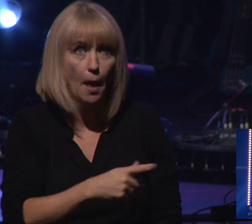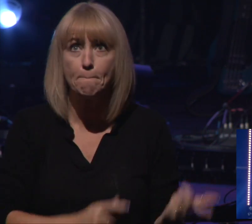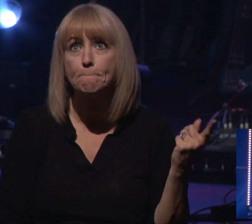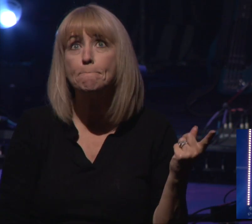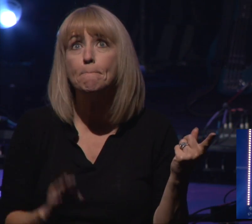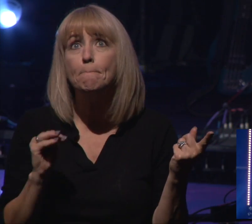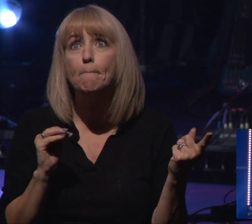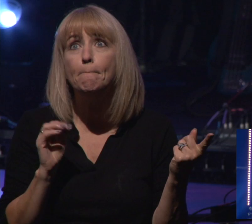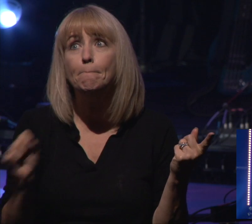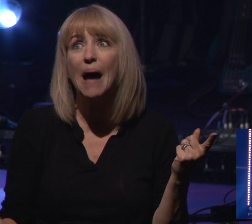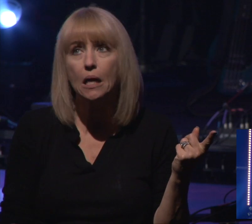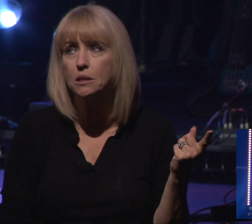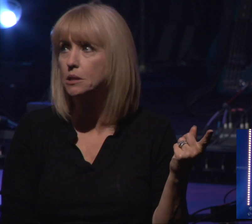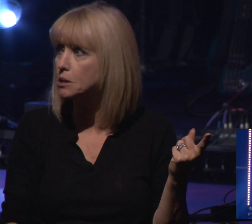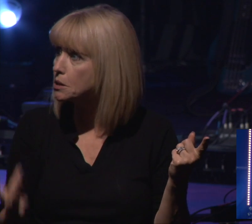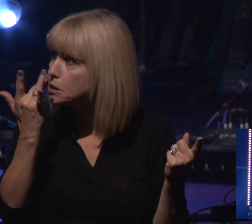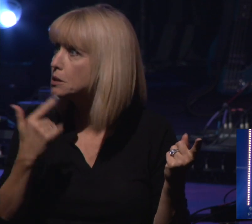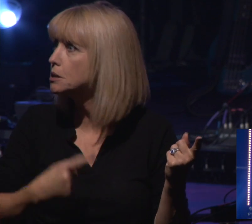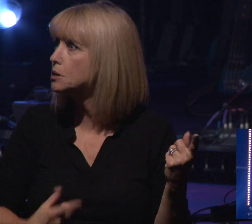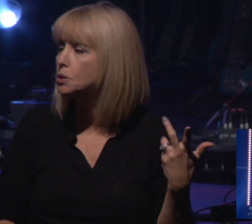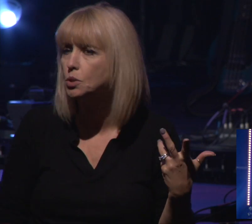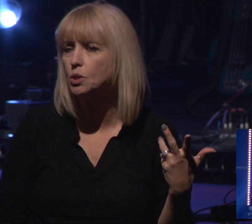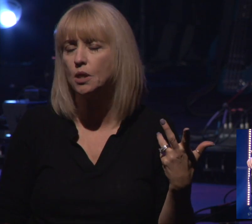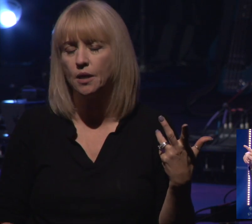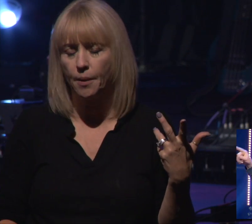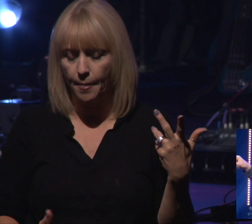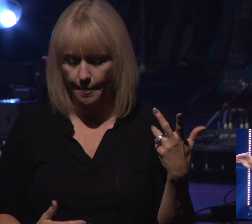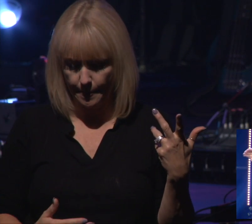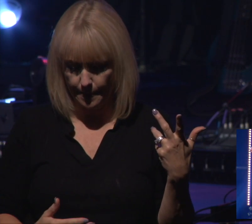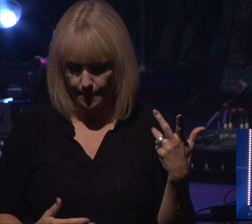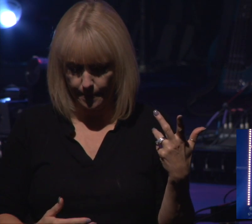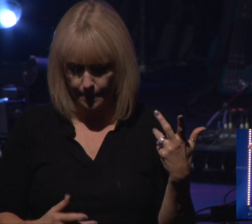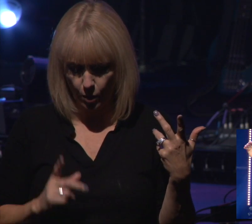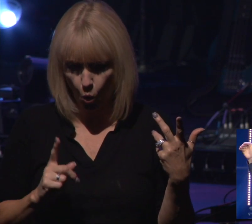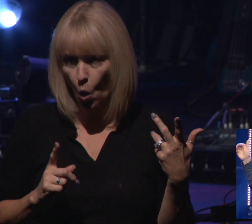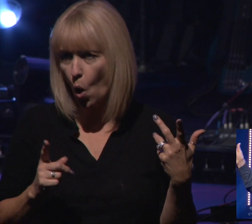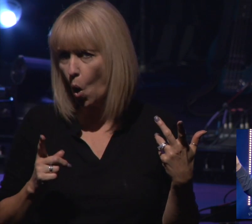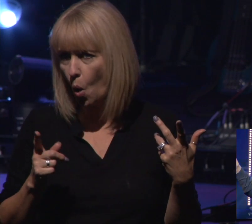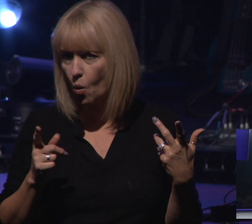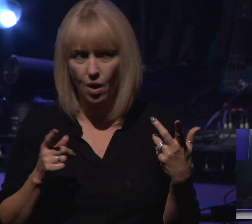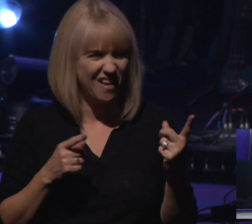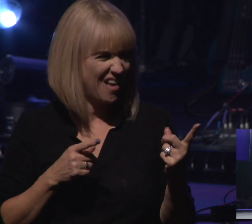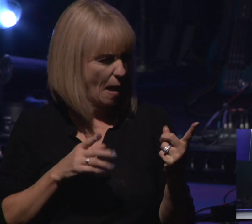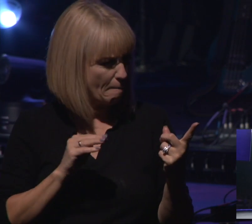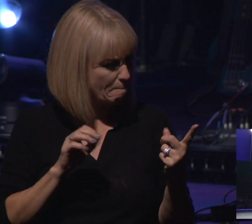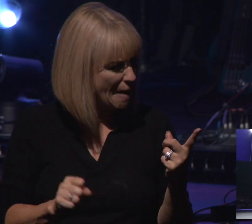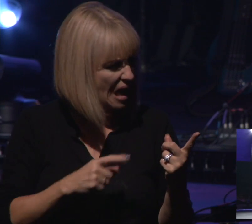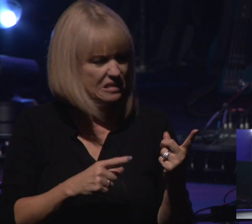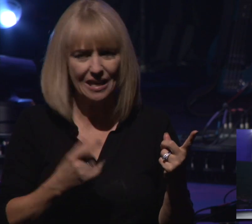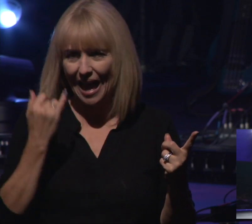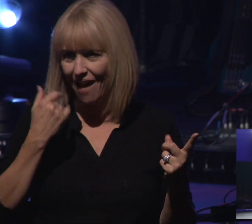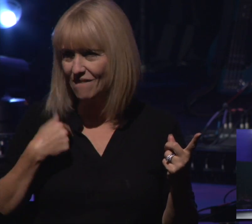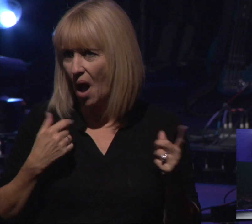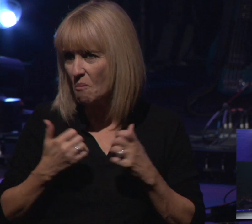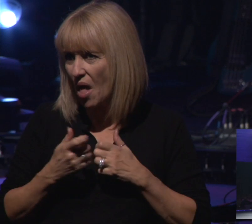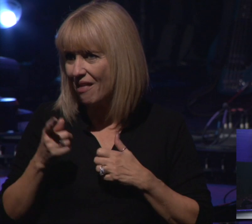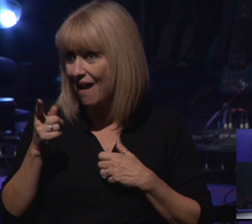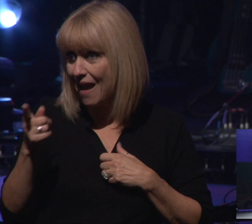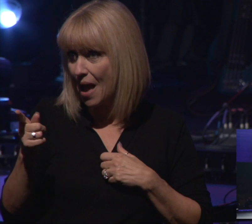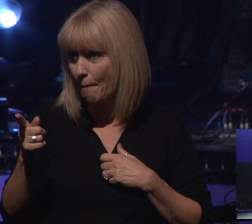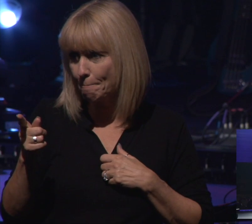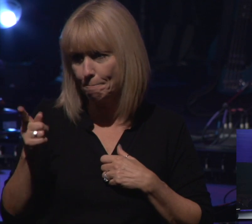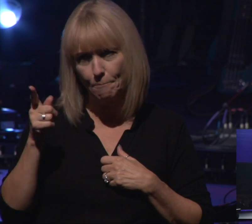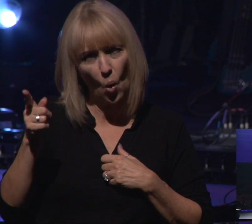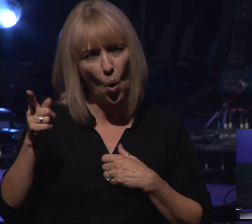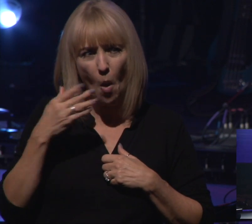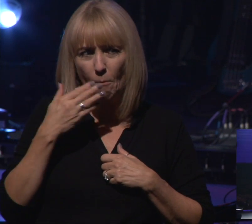he is such a mess, she's such a mess, I don't know where it's going to be. And you look over there and go, wow, if I was with that person, or if I was in that situation,